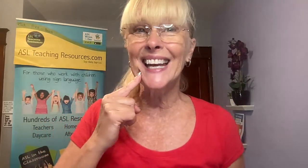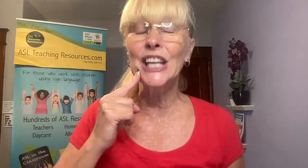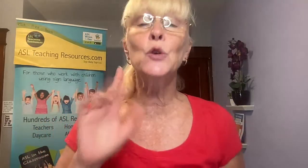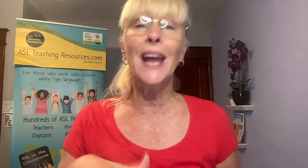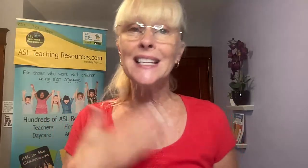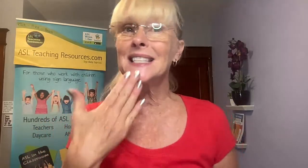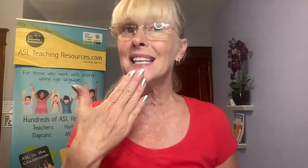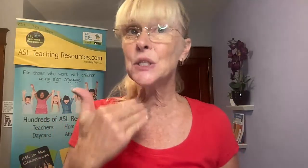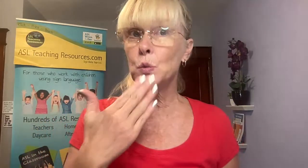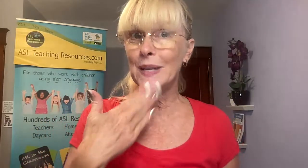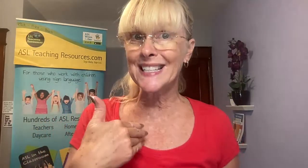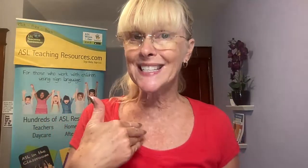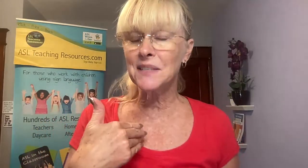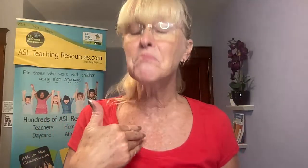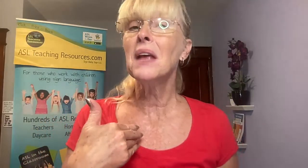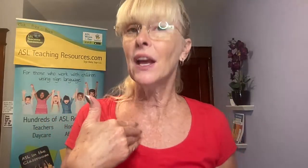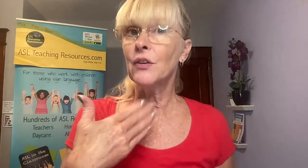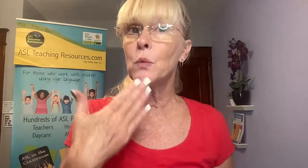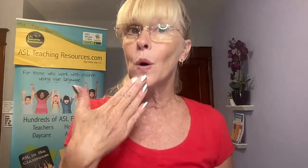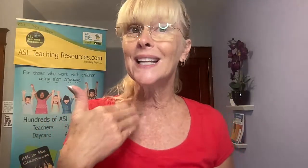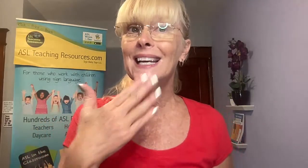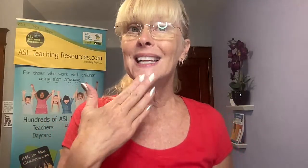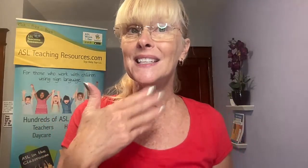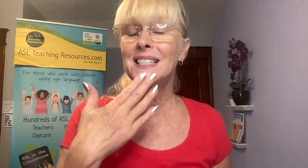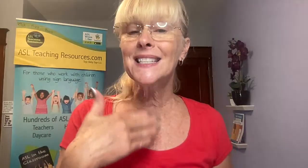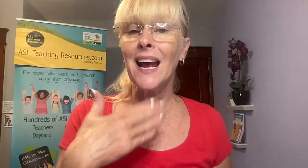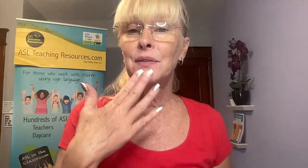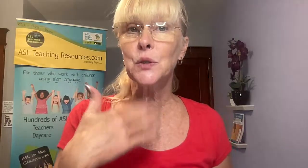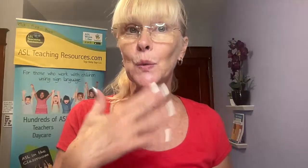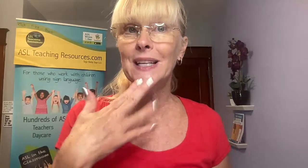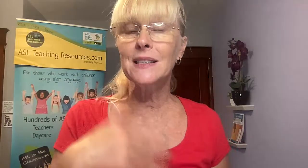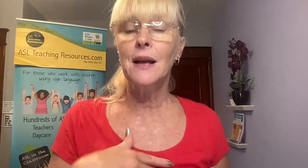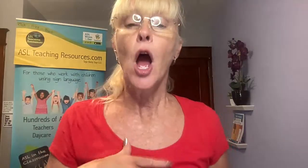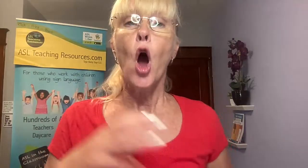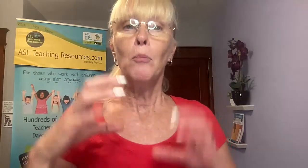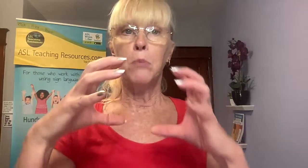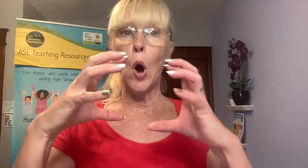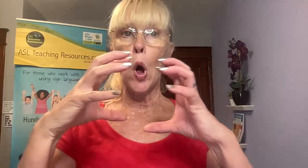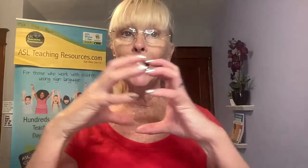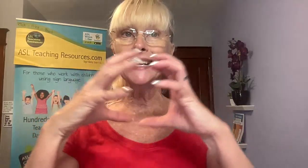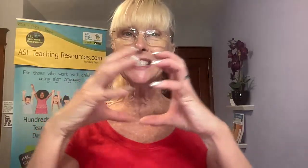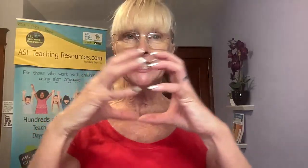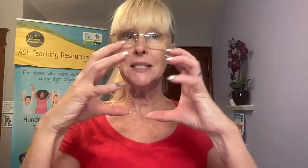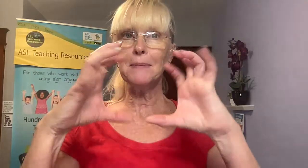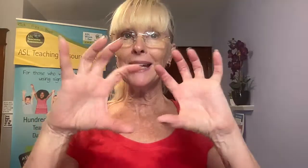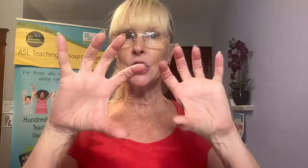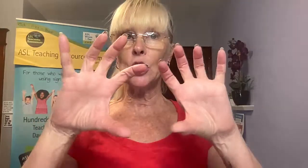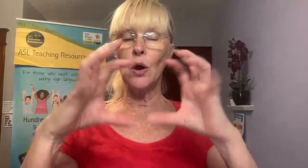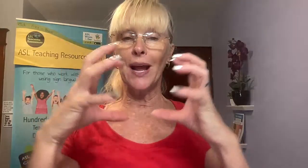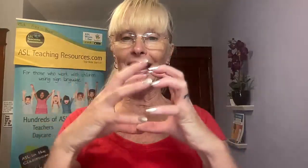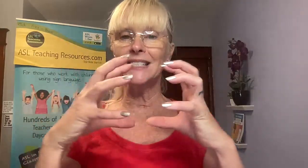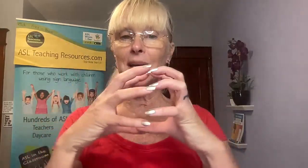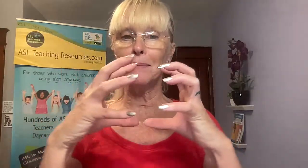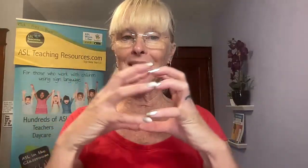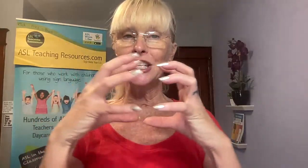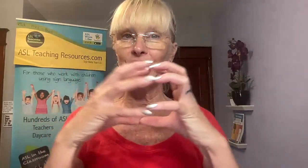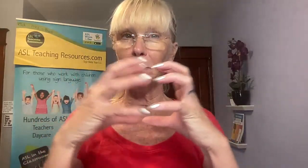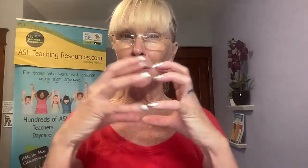You can say sweets if you want. This is to have sweets. Ball is just to make the claw hands and make the shape of the